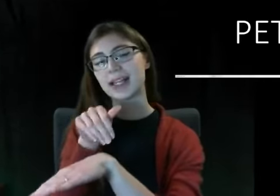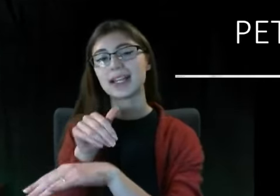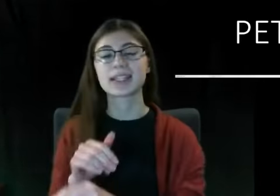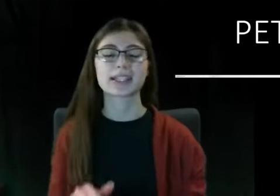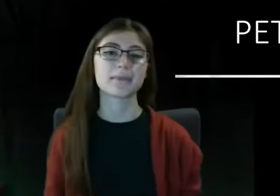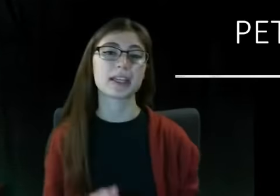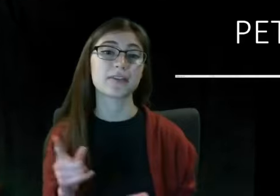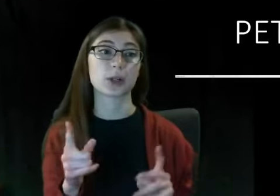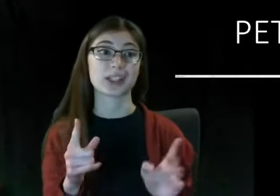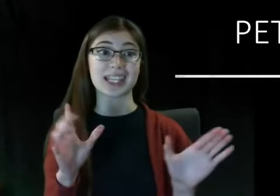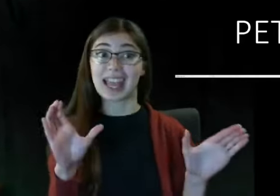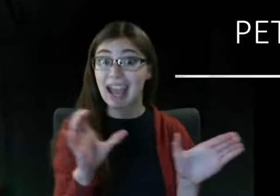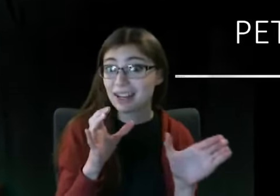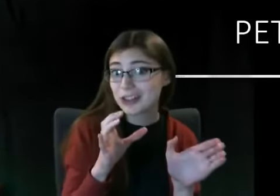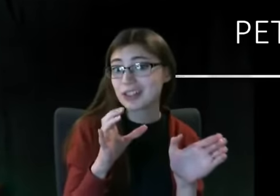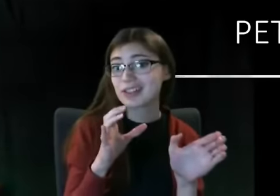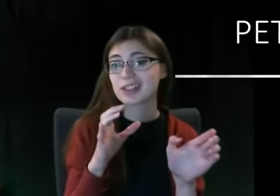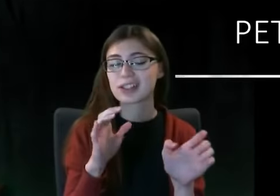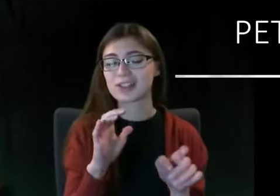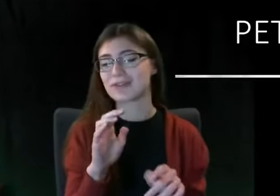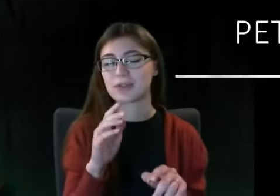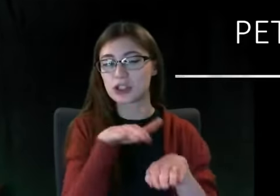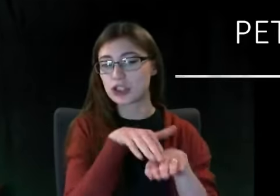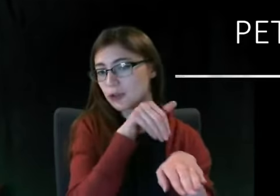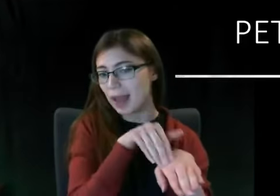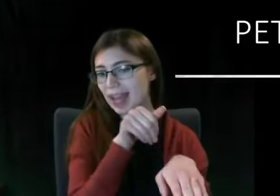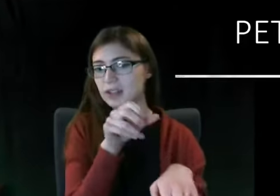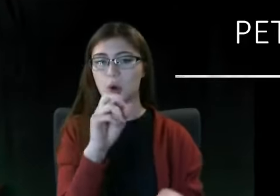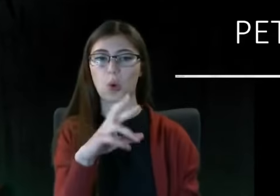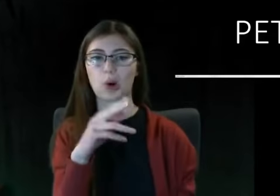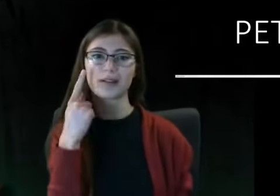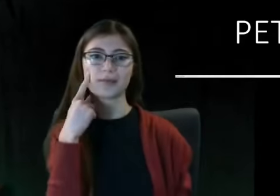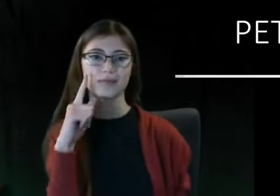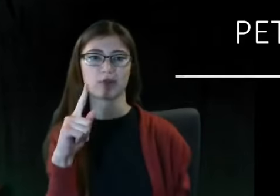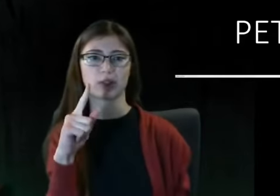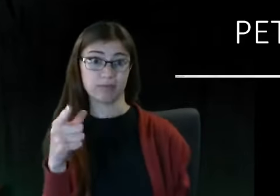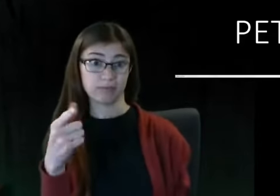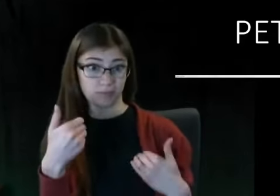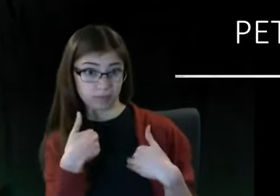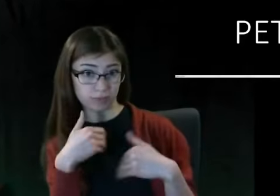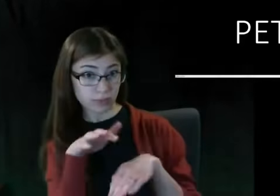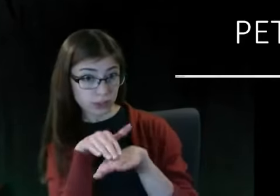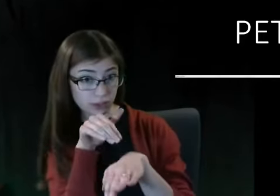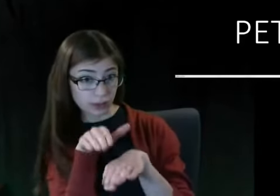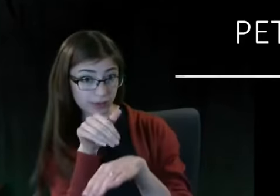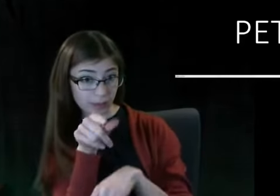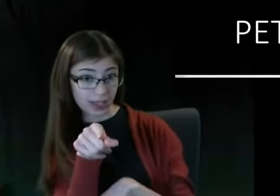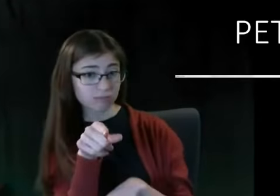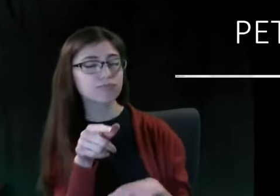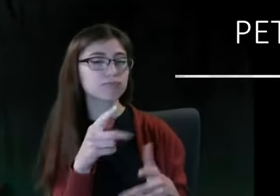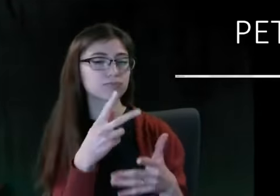This can be for the action to pet or for, do you have a pet?